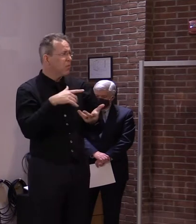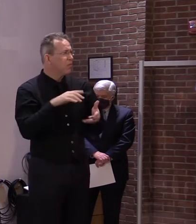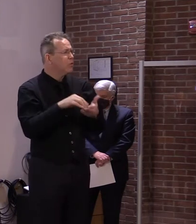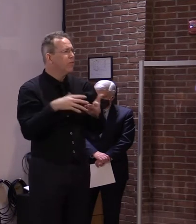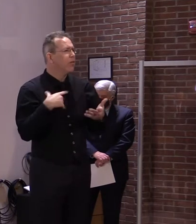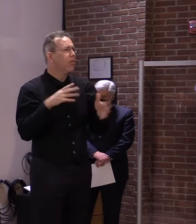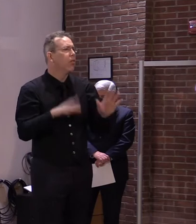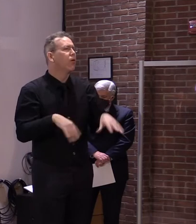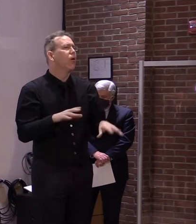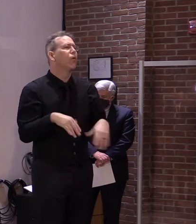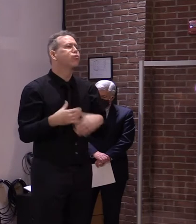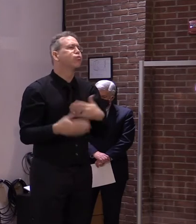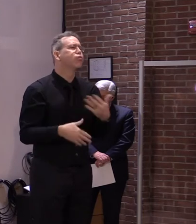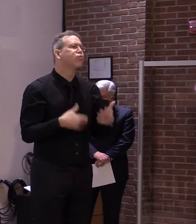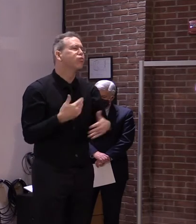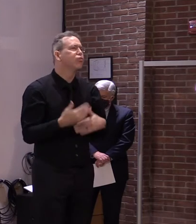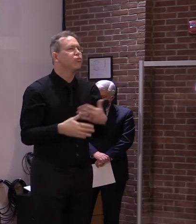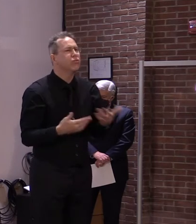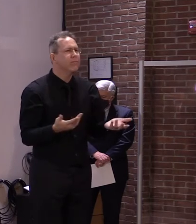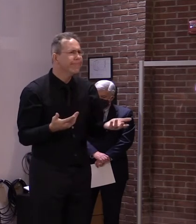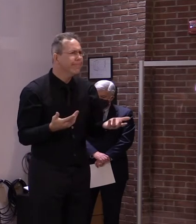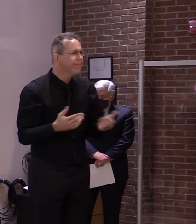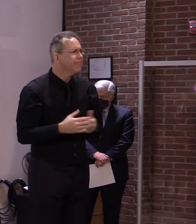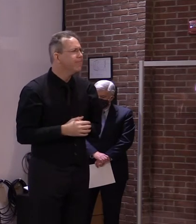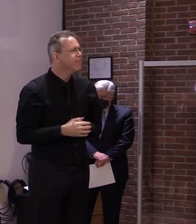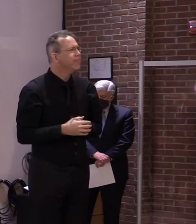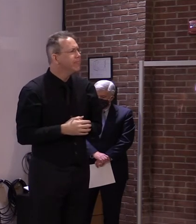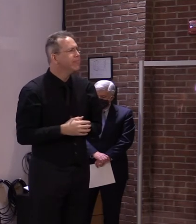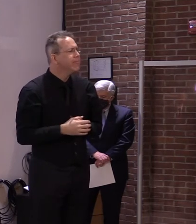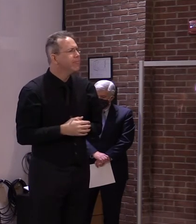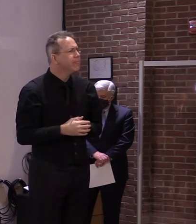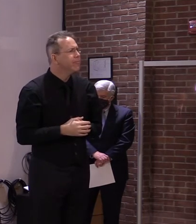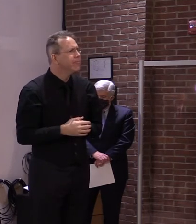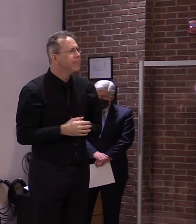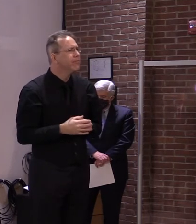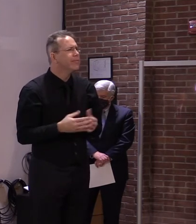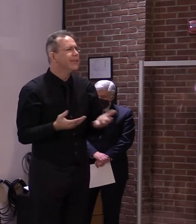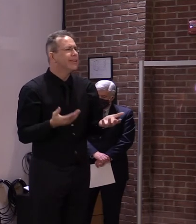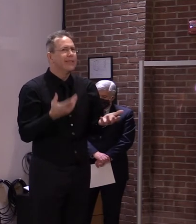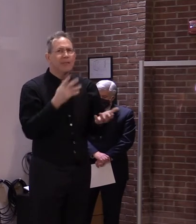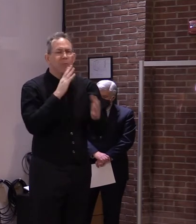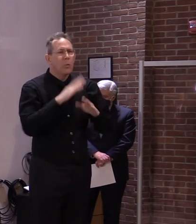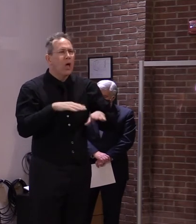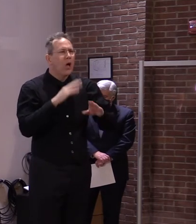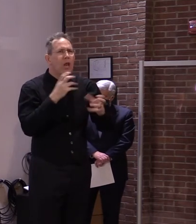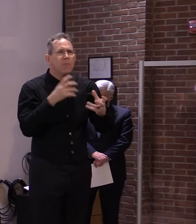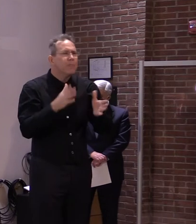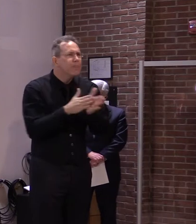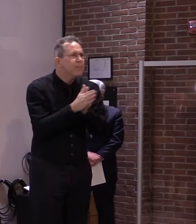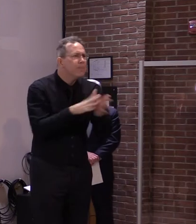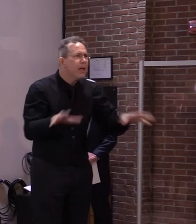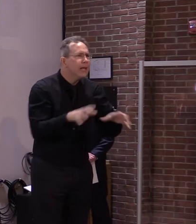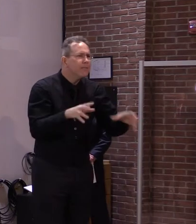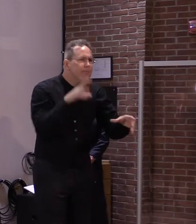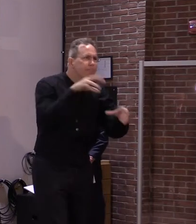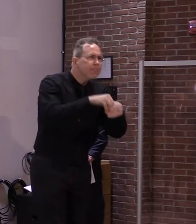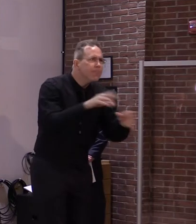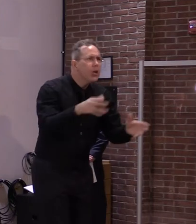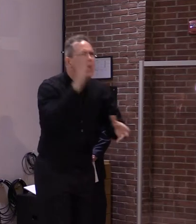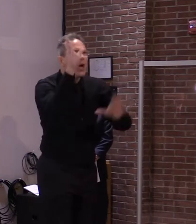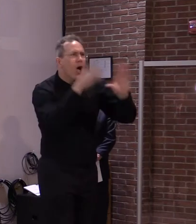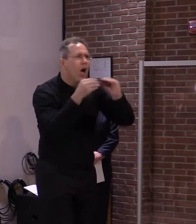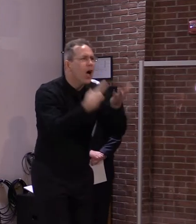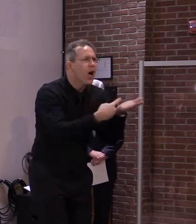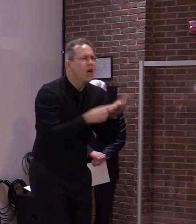subdued inquiry-based learning is incredibly difficult there are hardly any field experiences etc the physical distancing has become